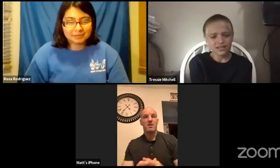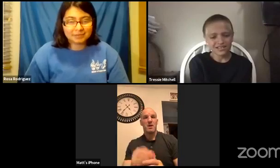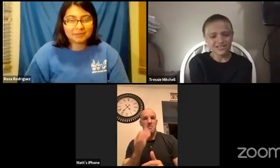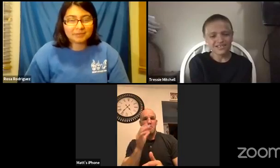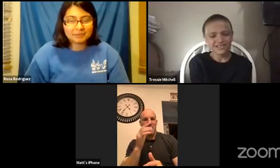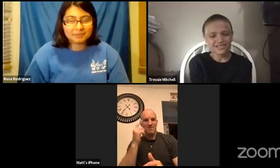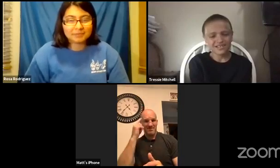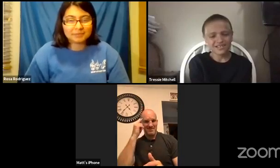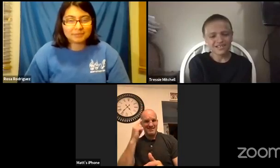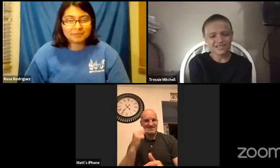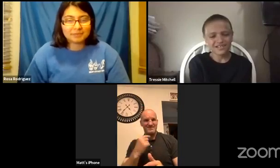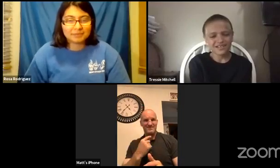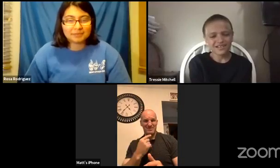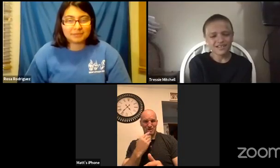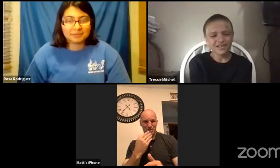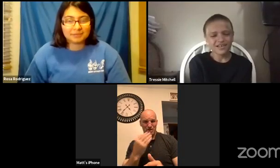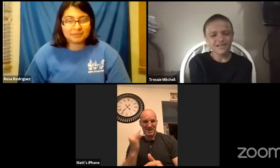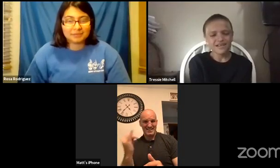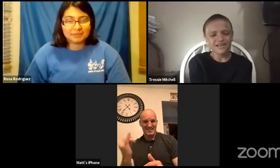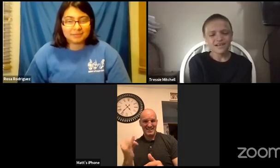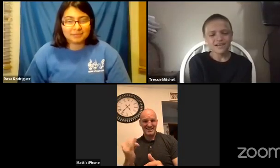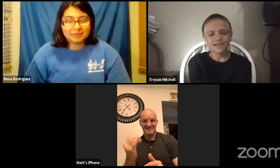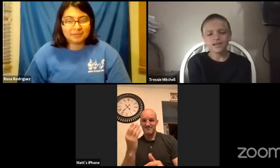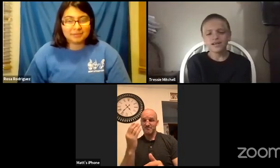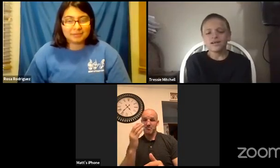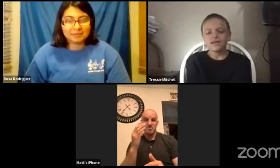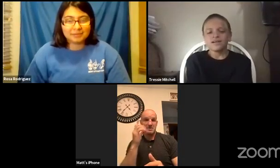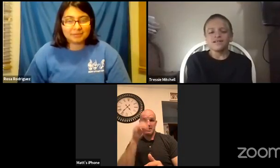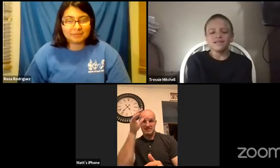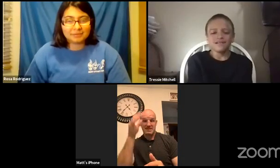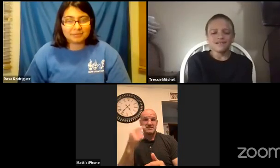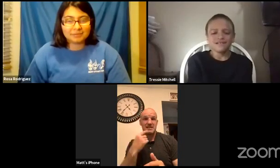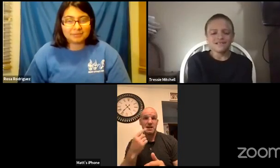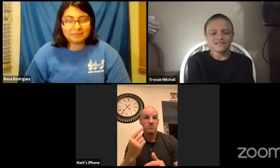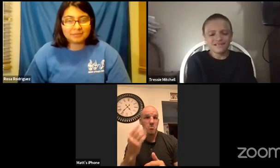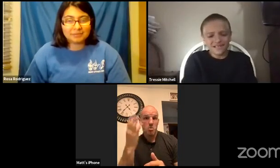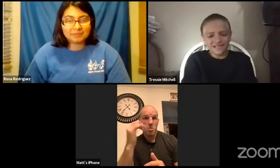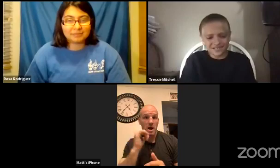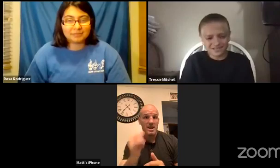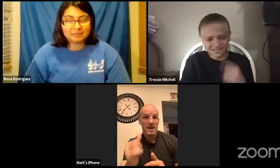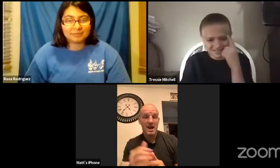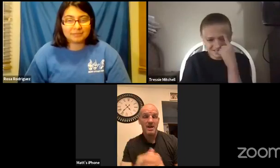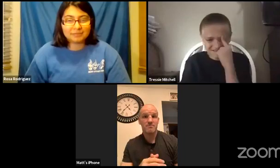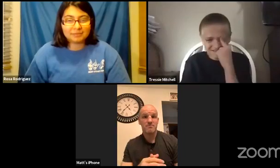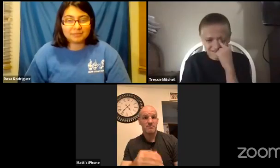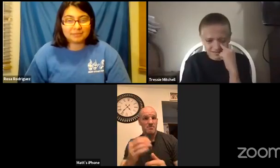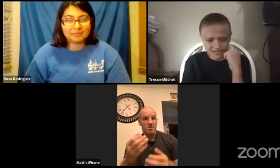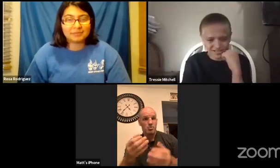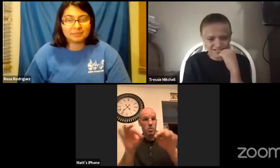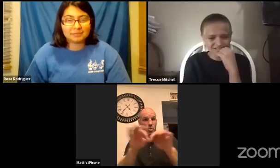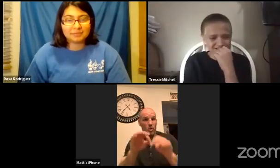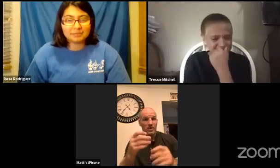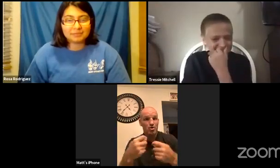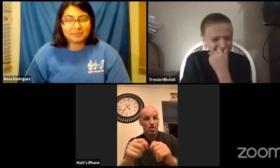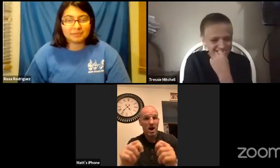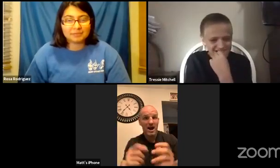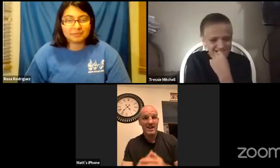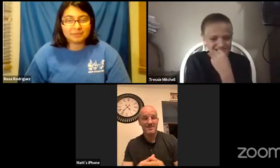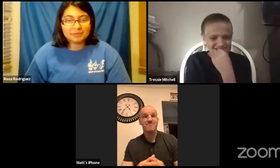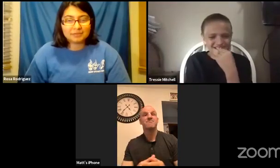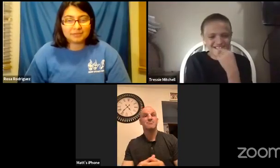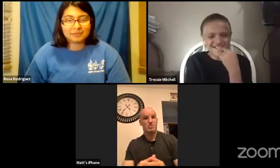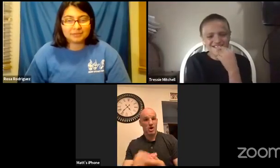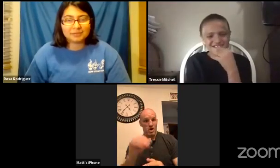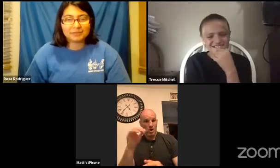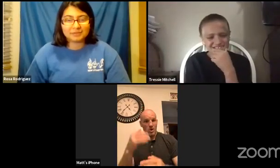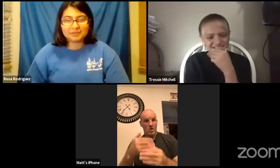be best for Matt to join wrestling, just something for me to channel my energy, my behavior. So it